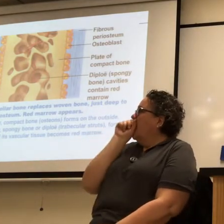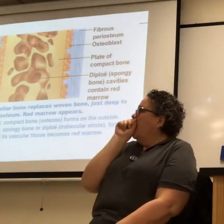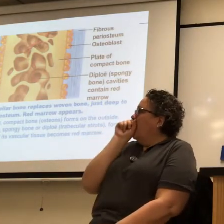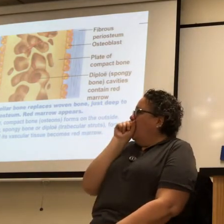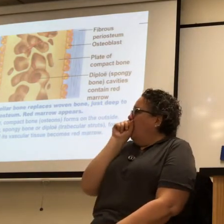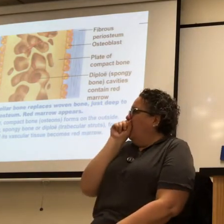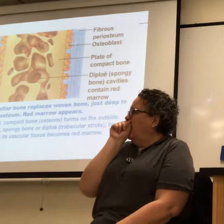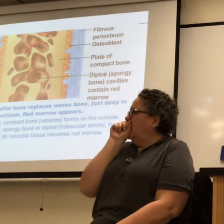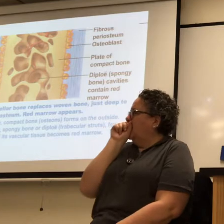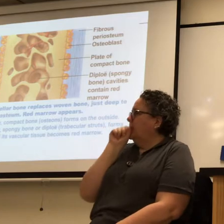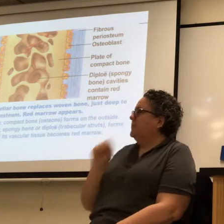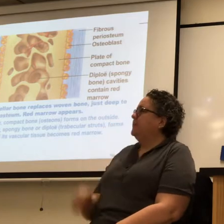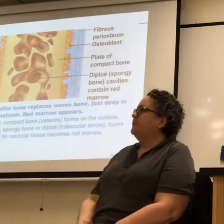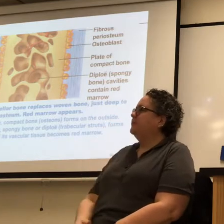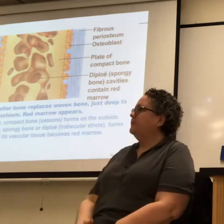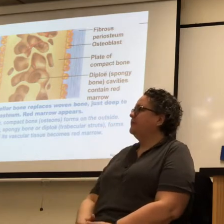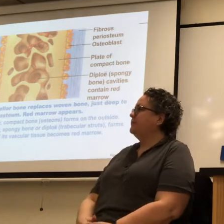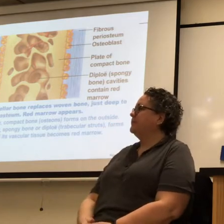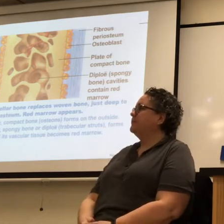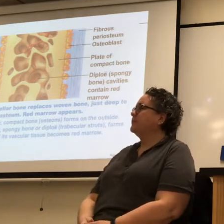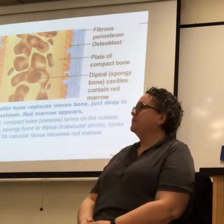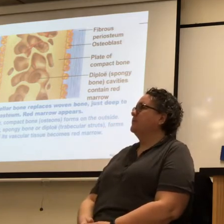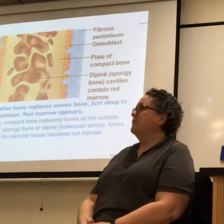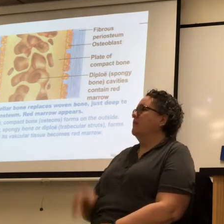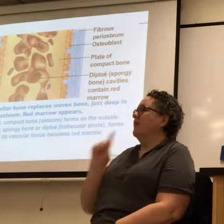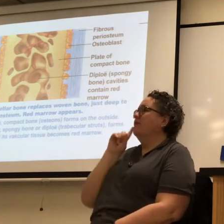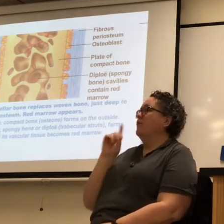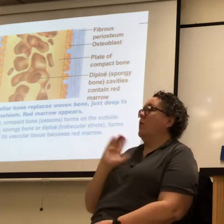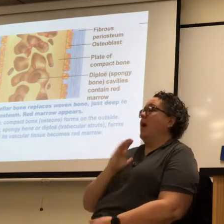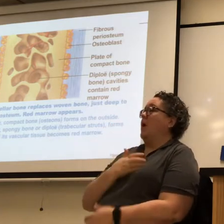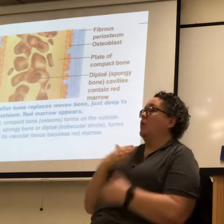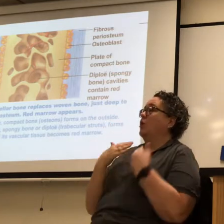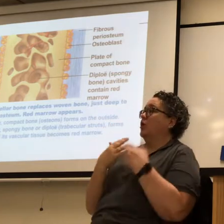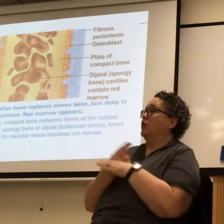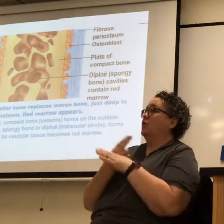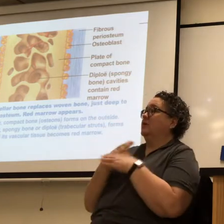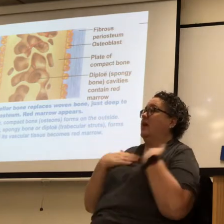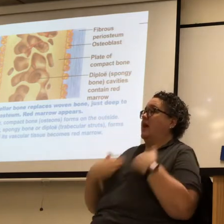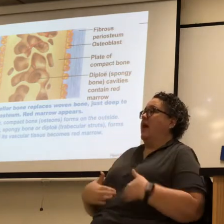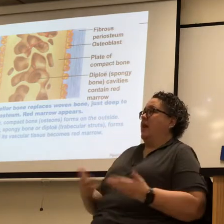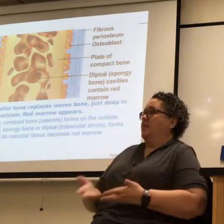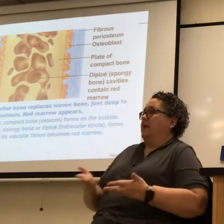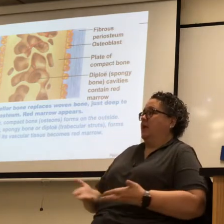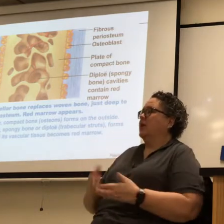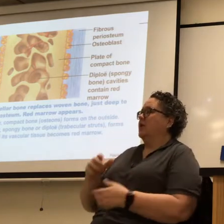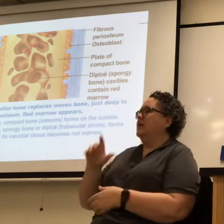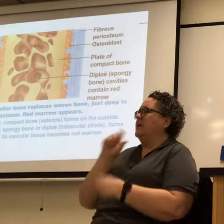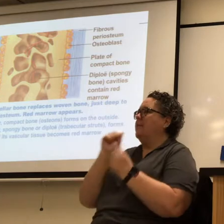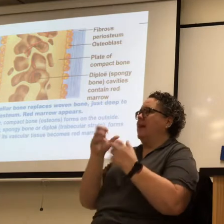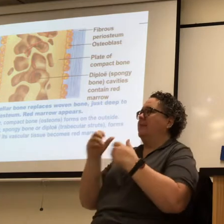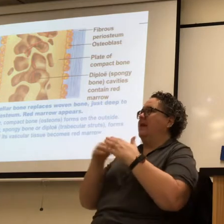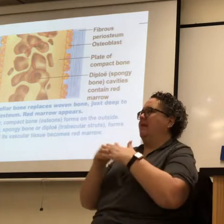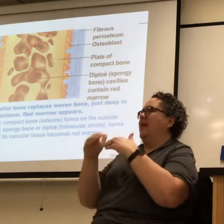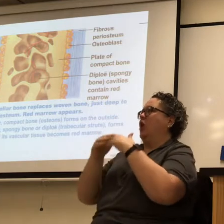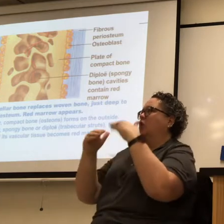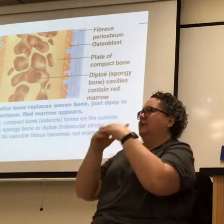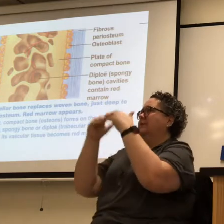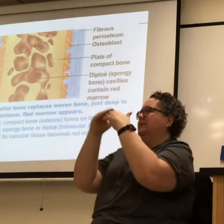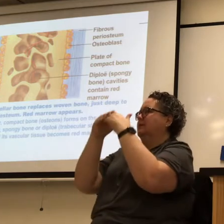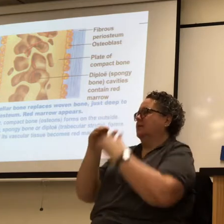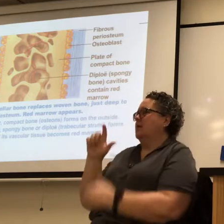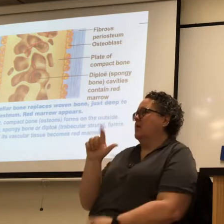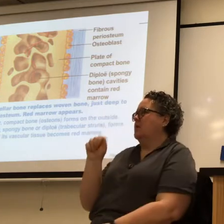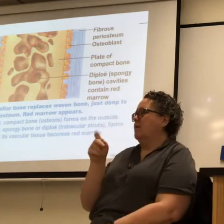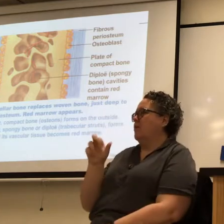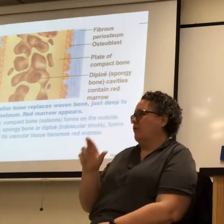Lamellar is a term used throughout anatomy, just means many layers. Okay, so many layers of bone, lamellar bone.